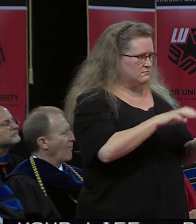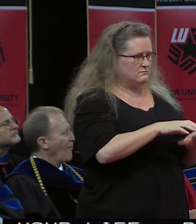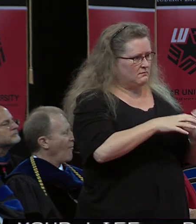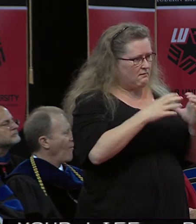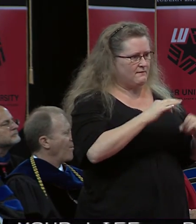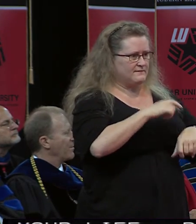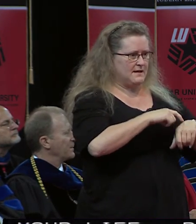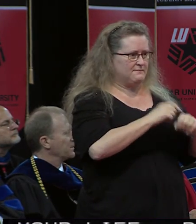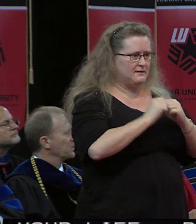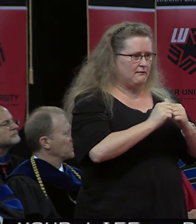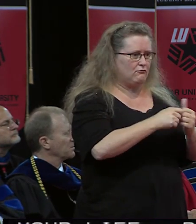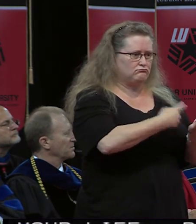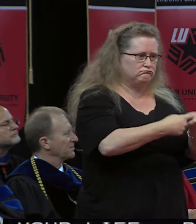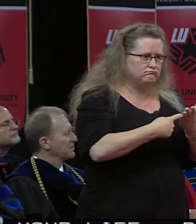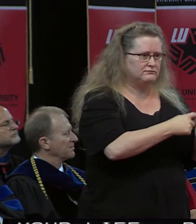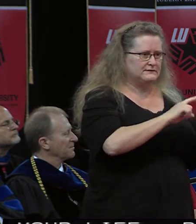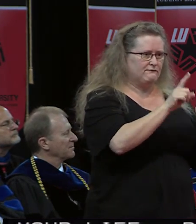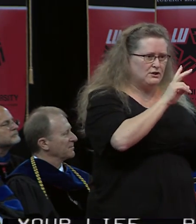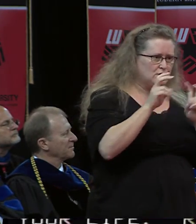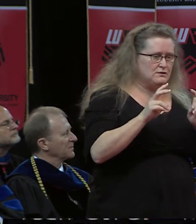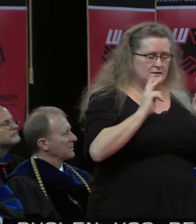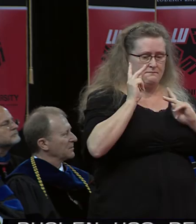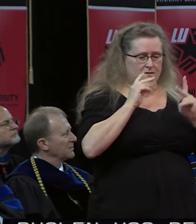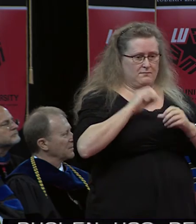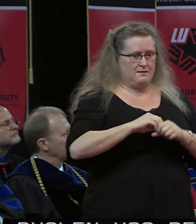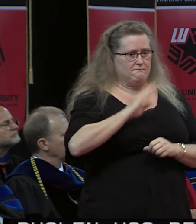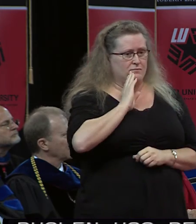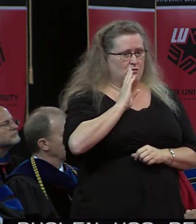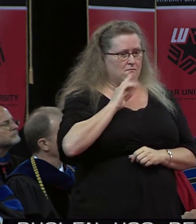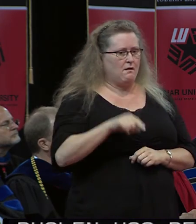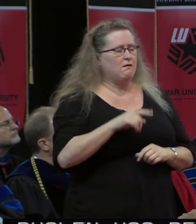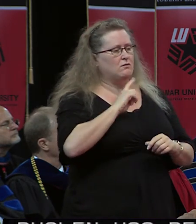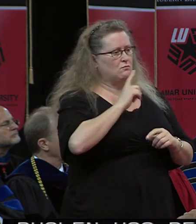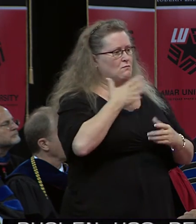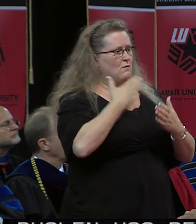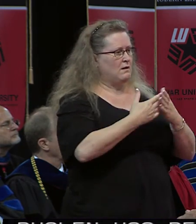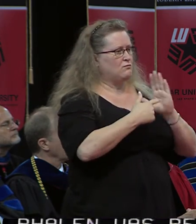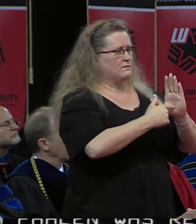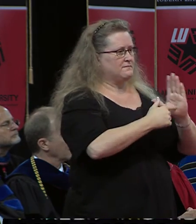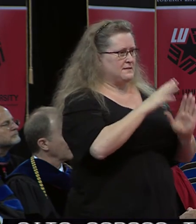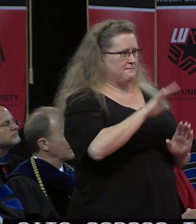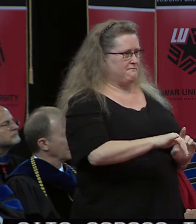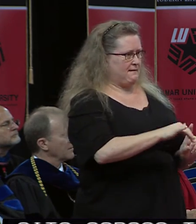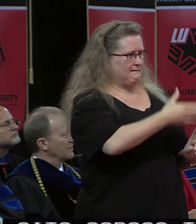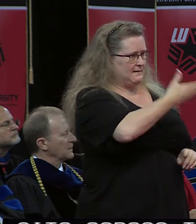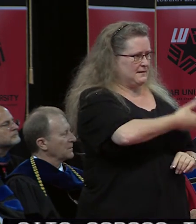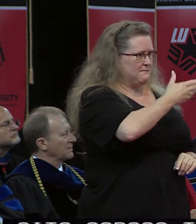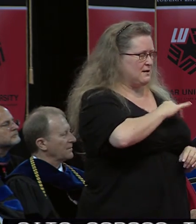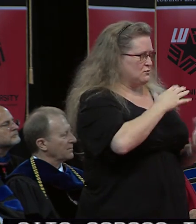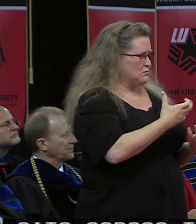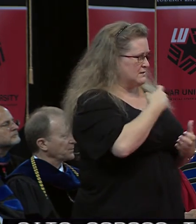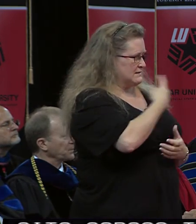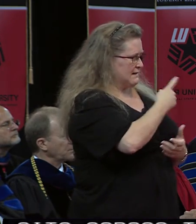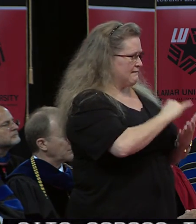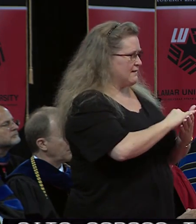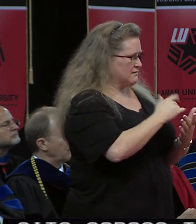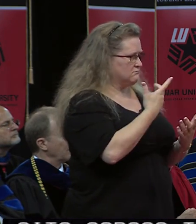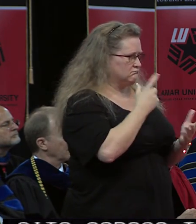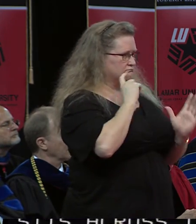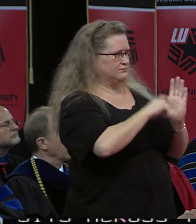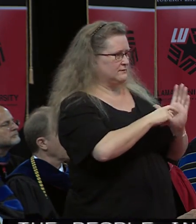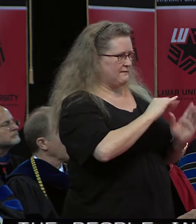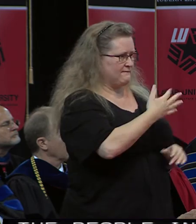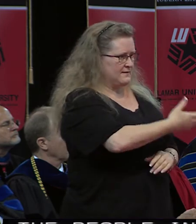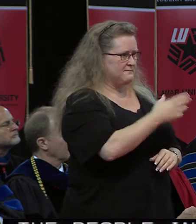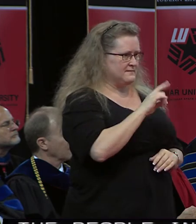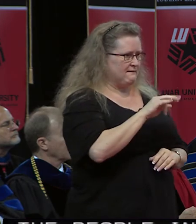about issues. The people in Beaumont are incredibly well represented by him, and I just want to shout that out to him right now because